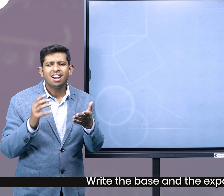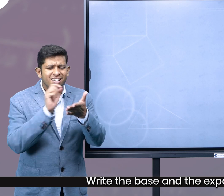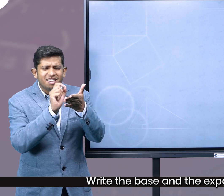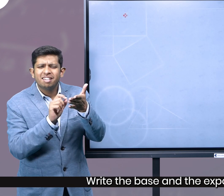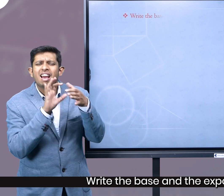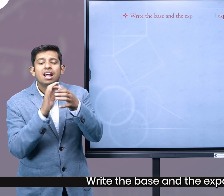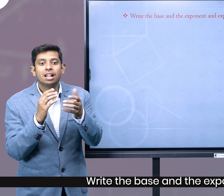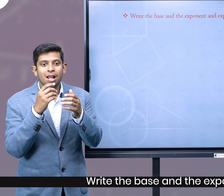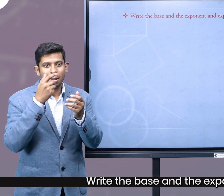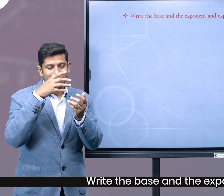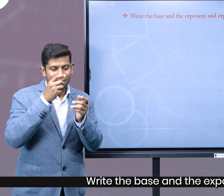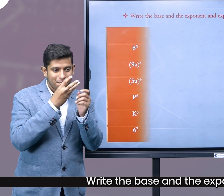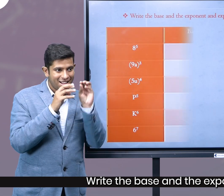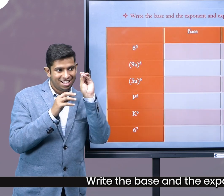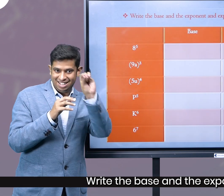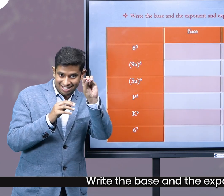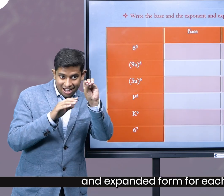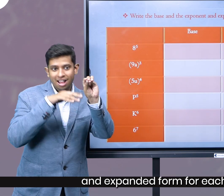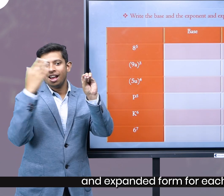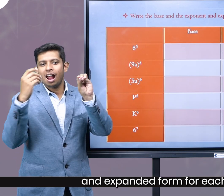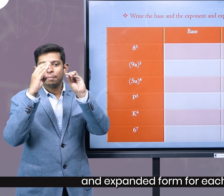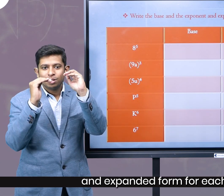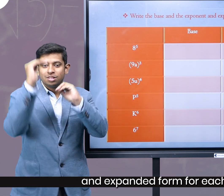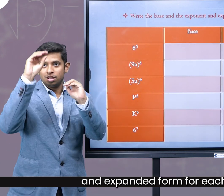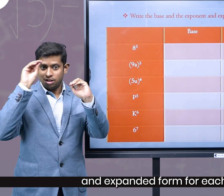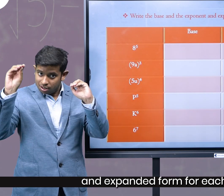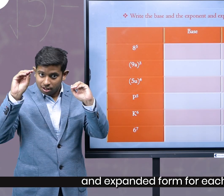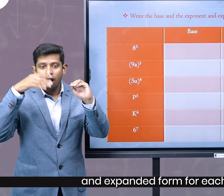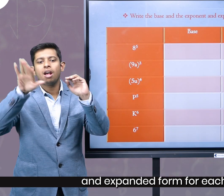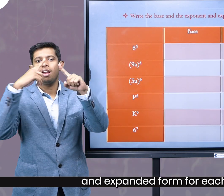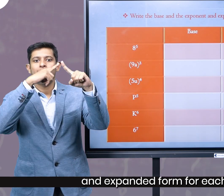Write the base and the exponent in expanded form for each case.